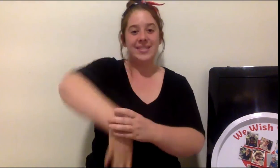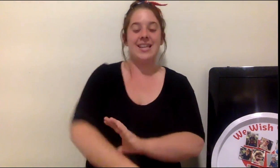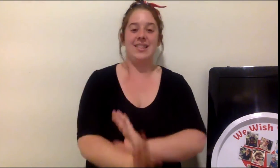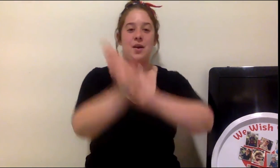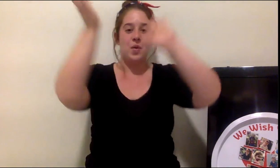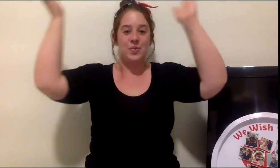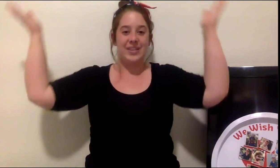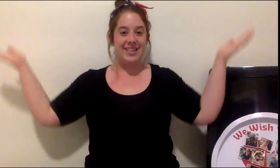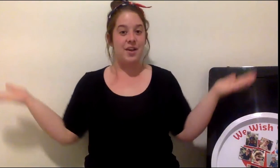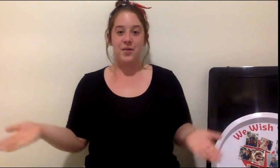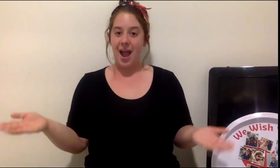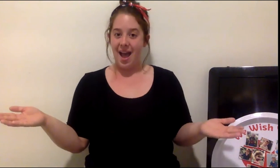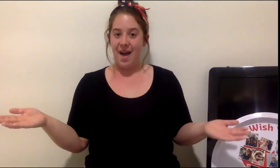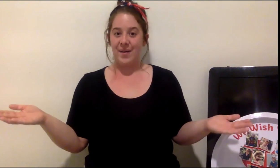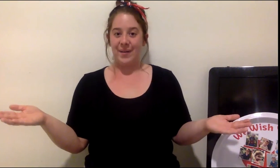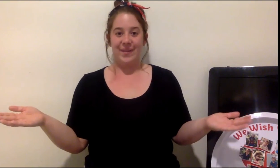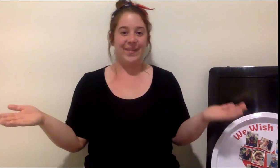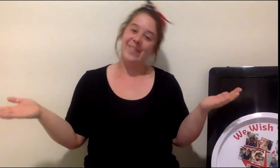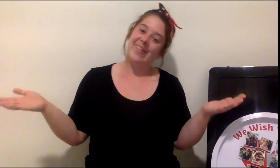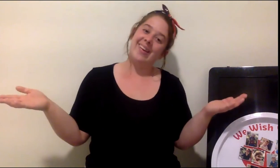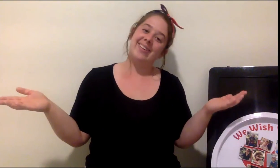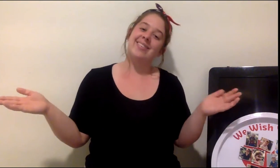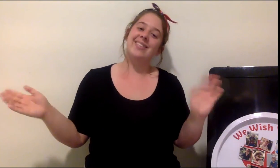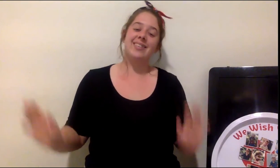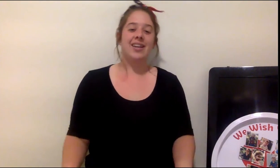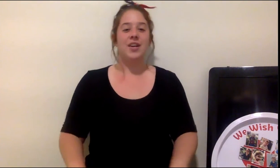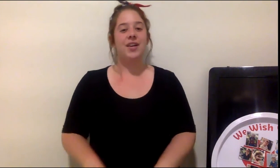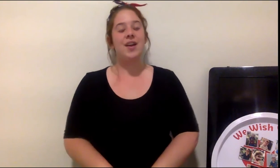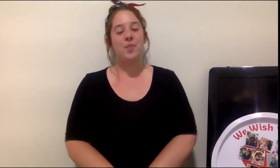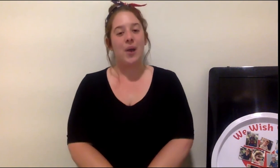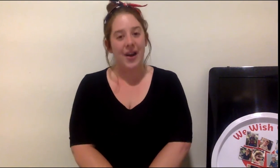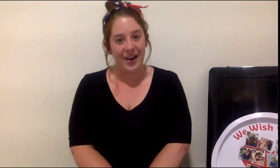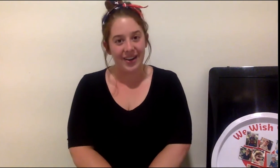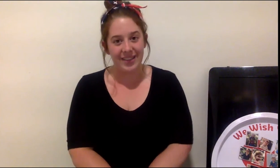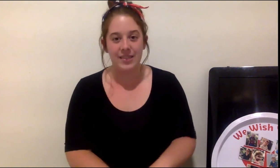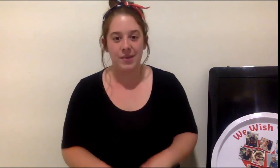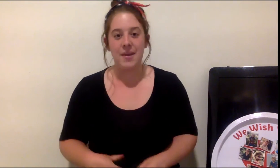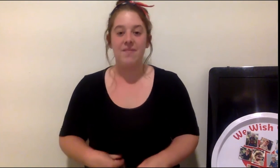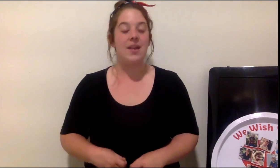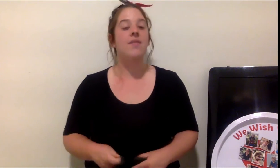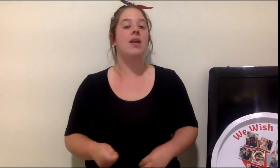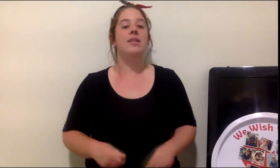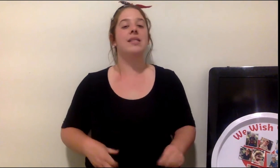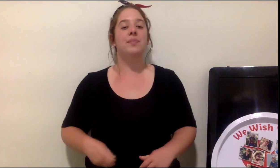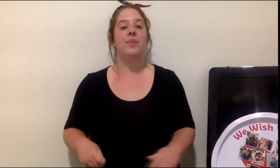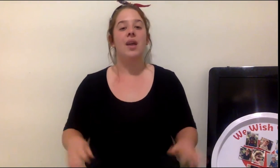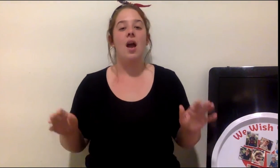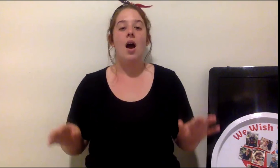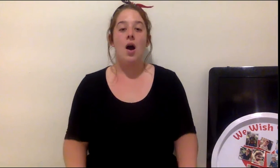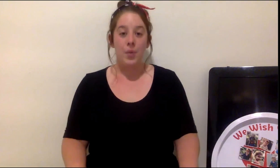in the hole in the ground. Good work. That's one of my favorites.